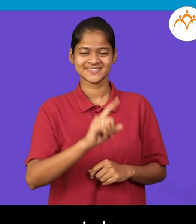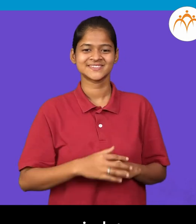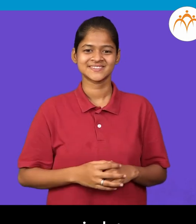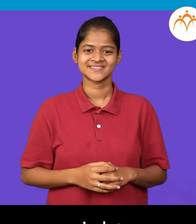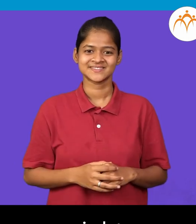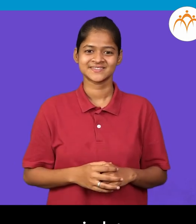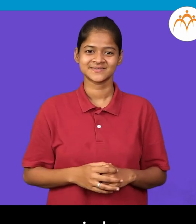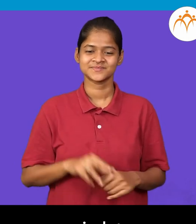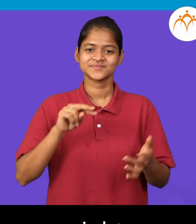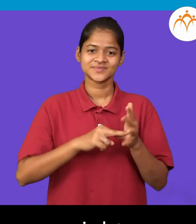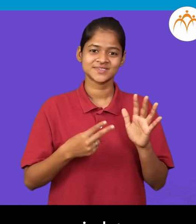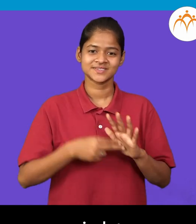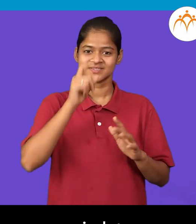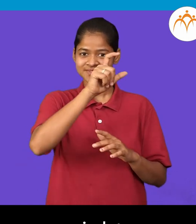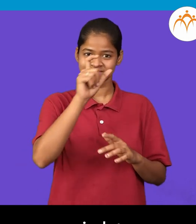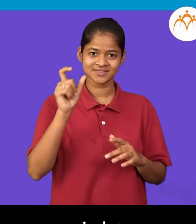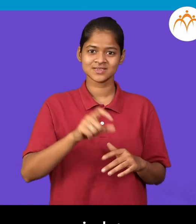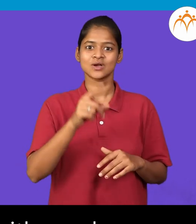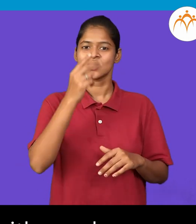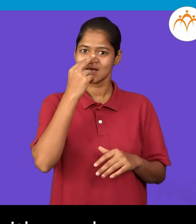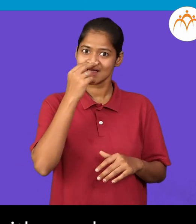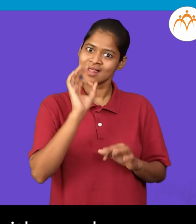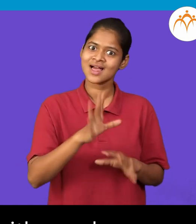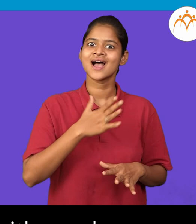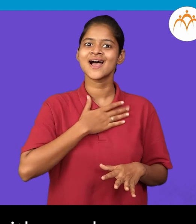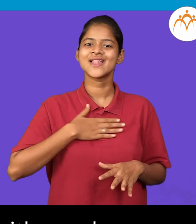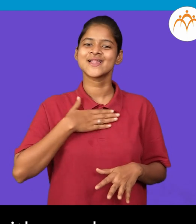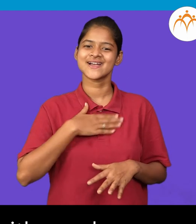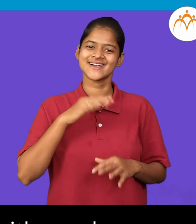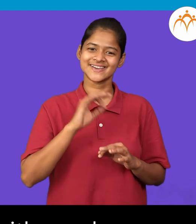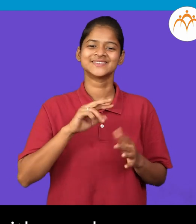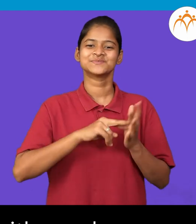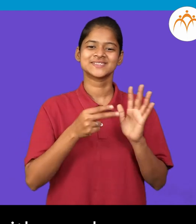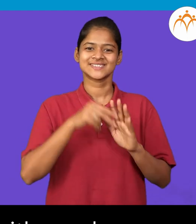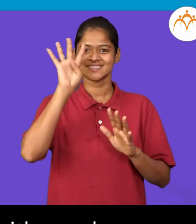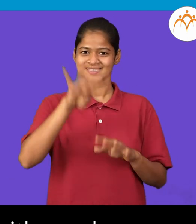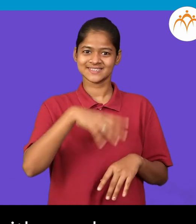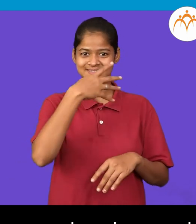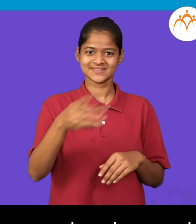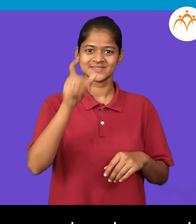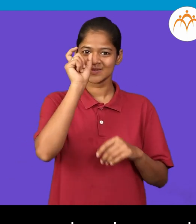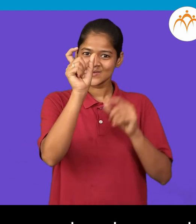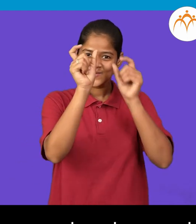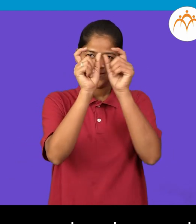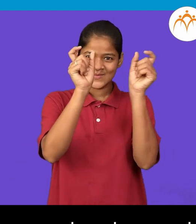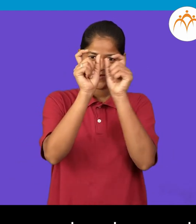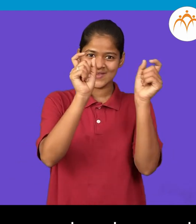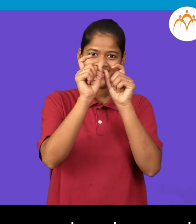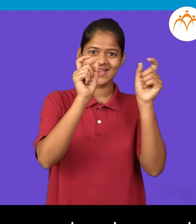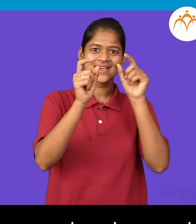good. You are right. That is the fun with words. It is fun to arrange the